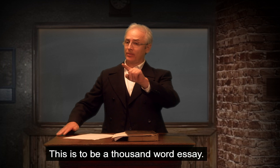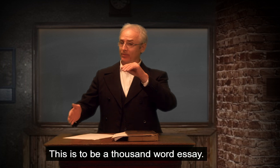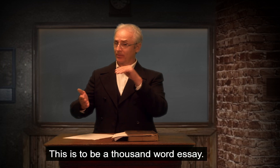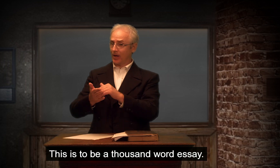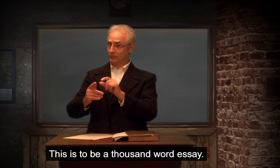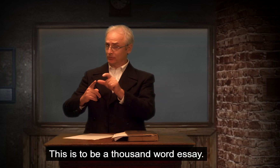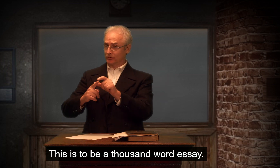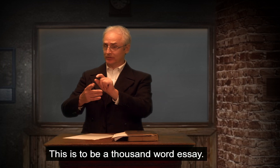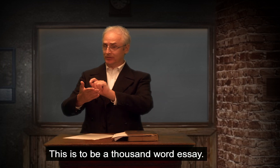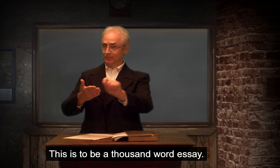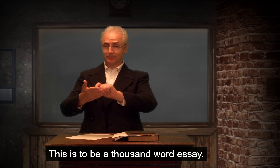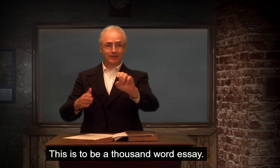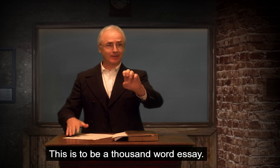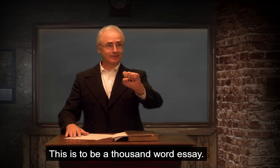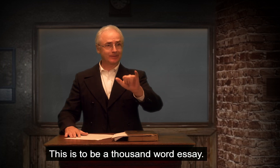This is to be a 1,000-word essay.